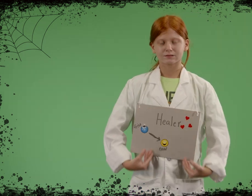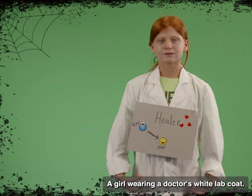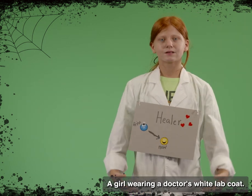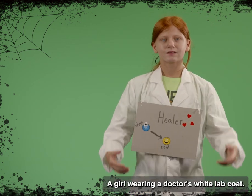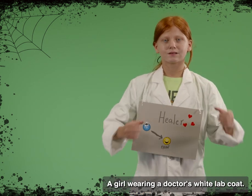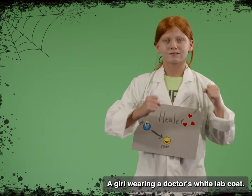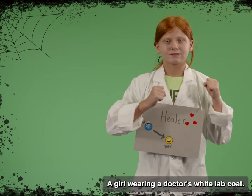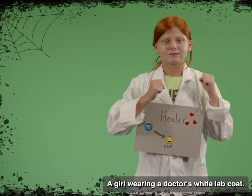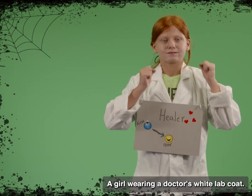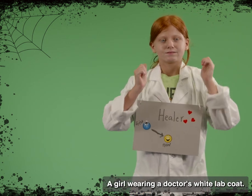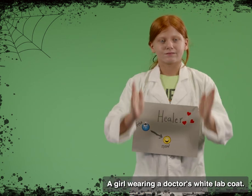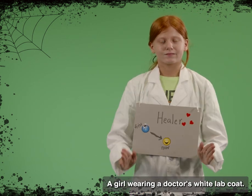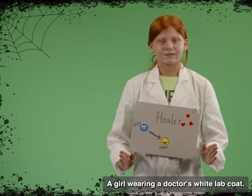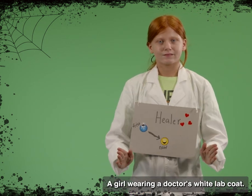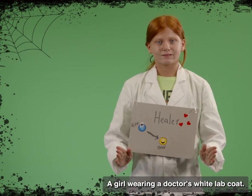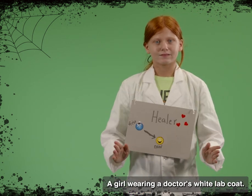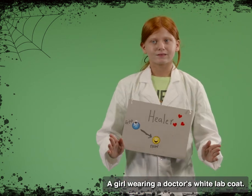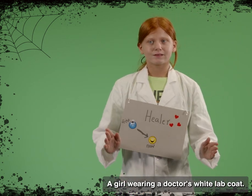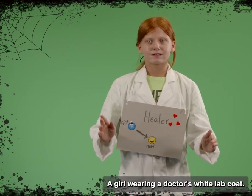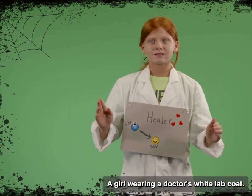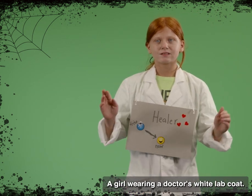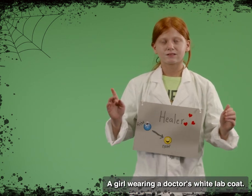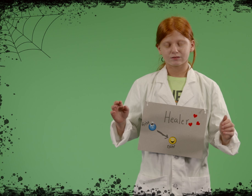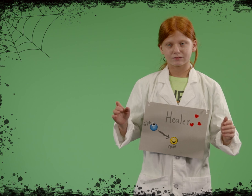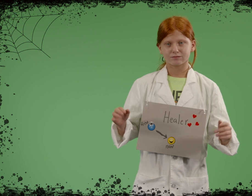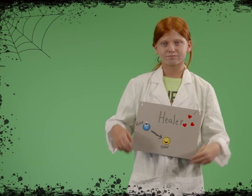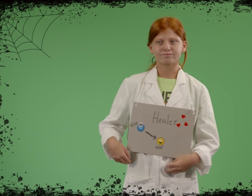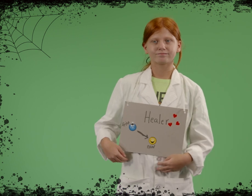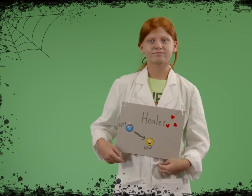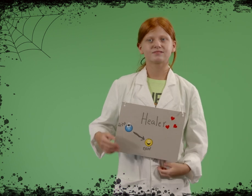A girl wearing a doctor's white lab coat.